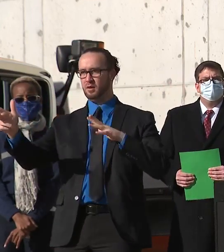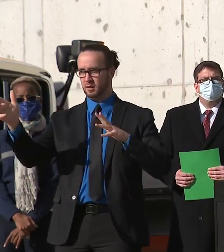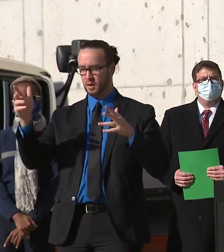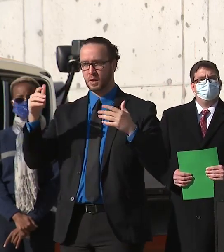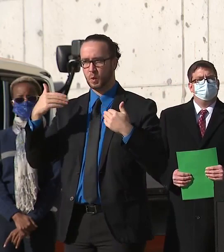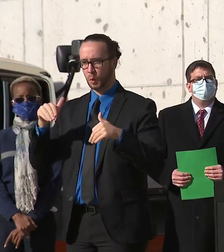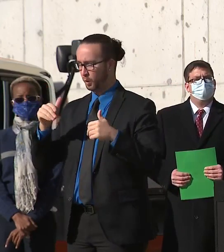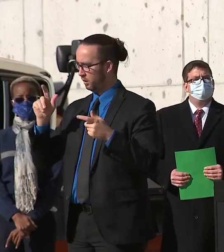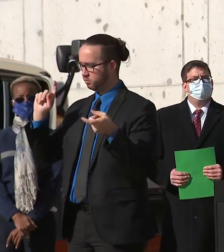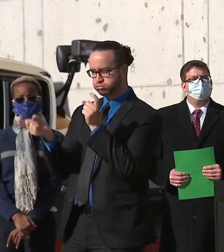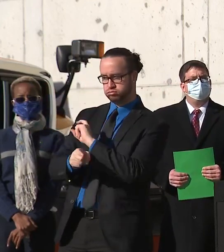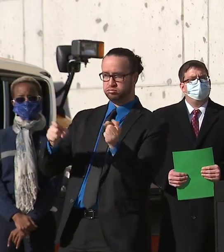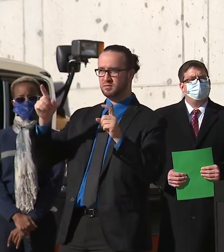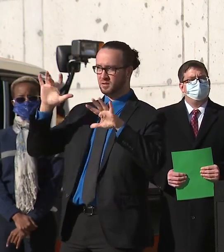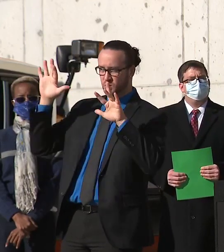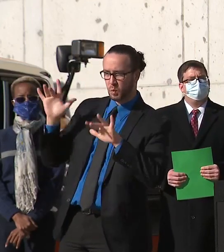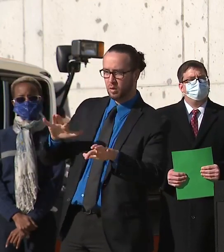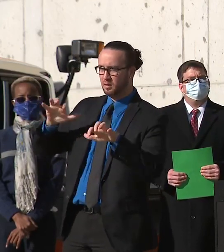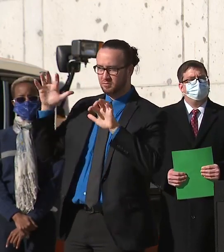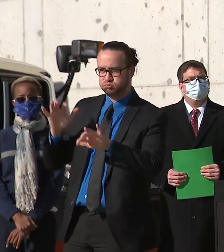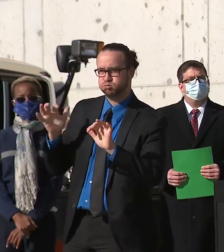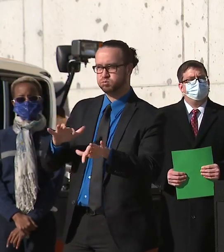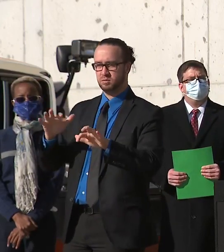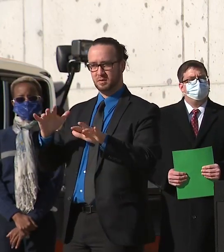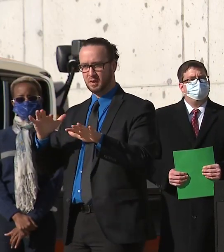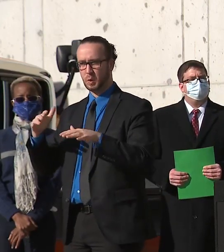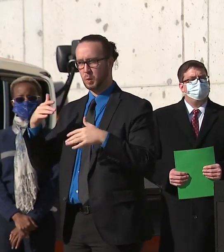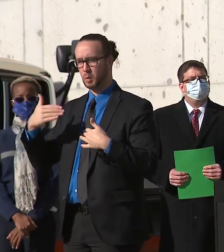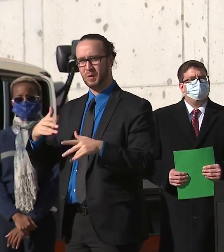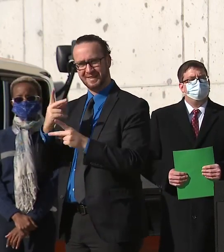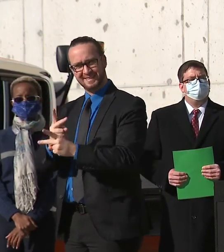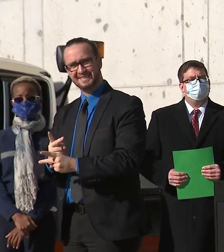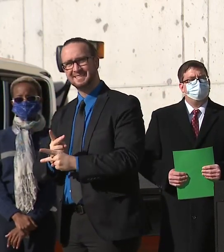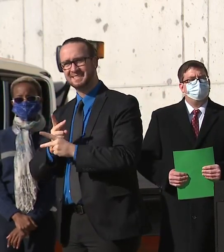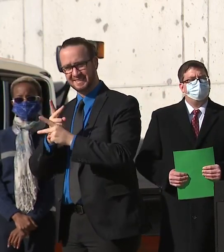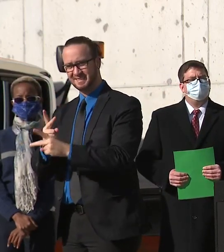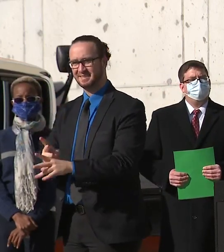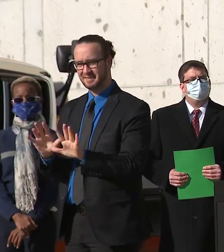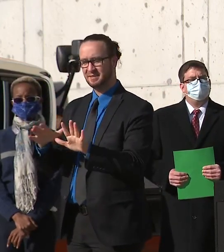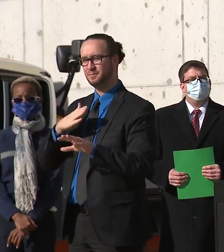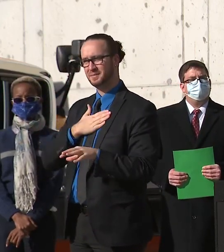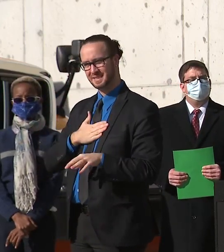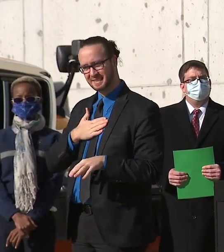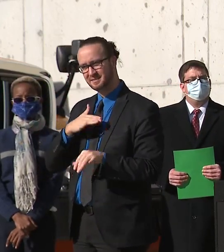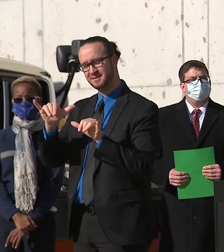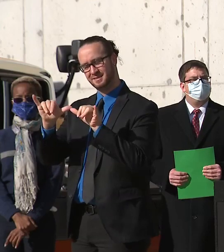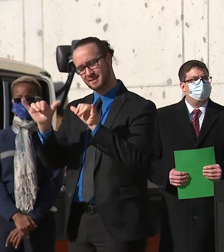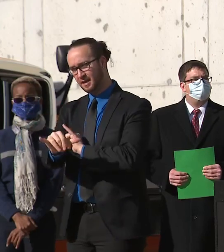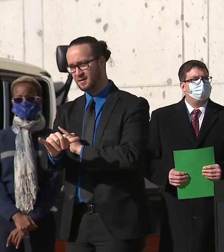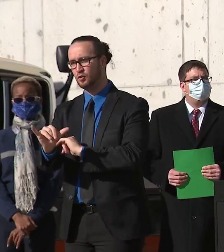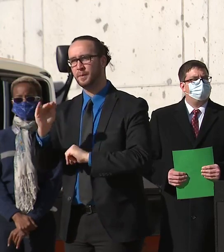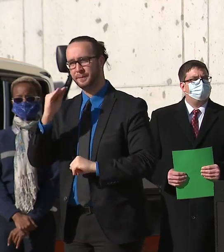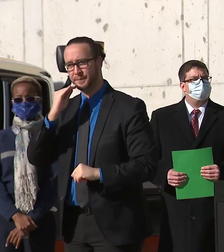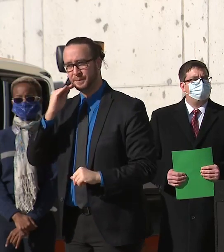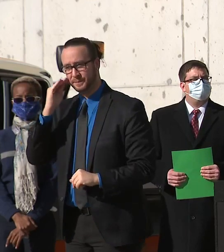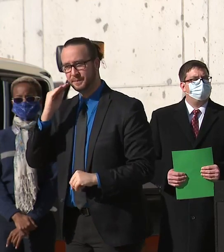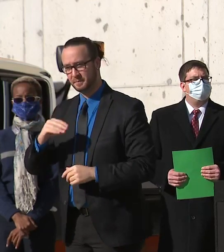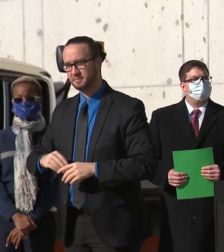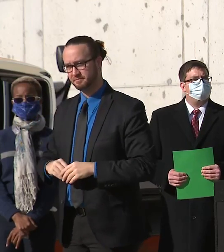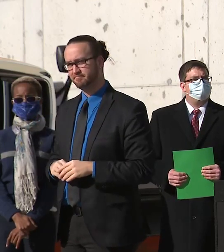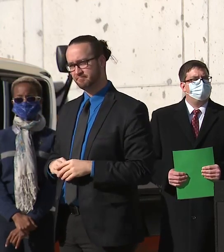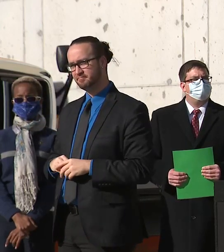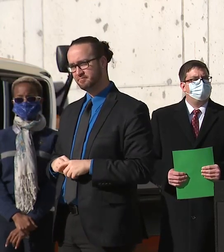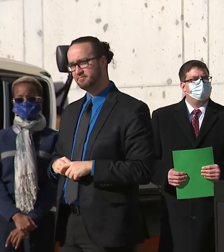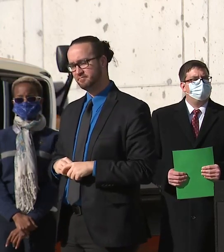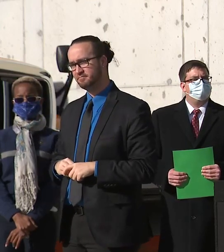you. This will help our snow team to treat streets safely and more efficiently because vehicles that become disabled